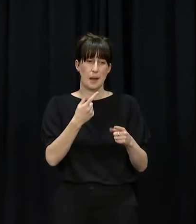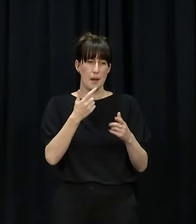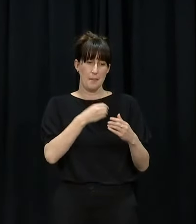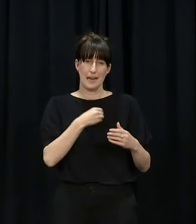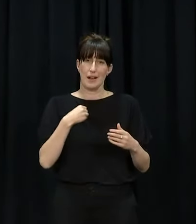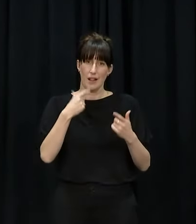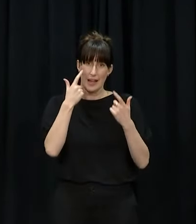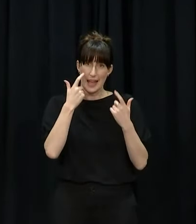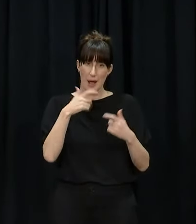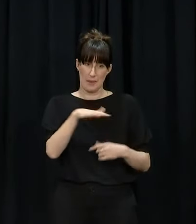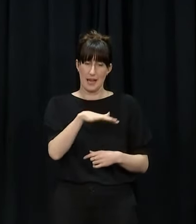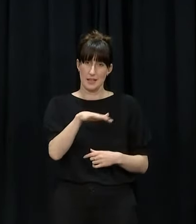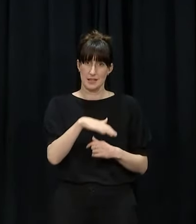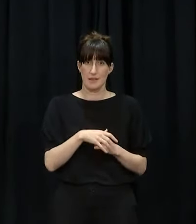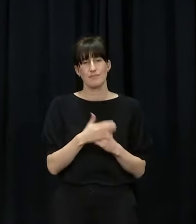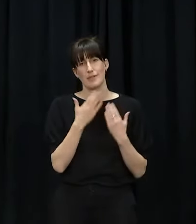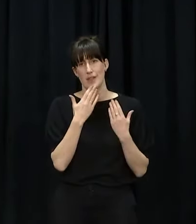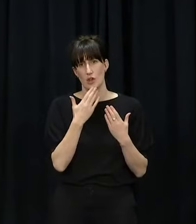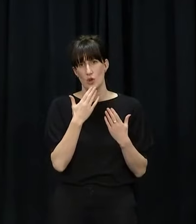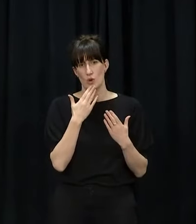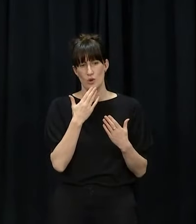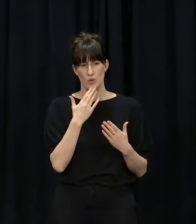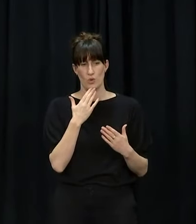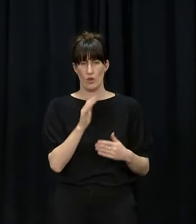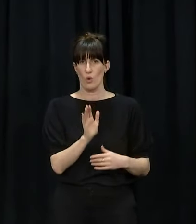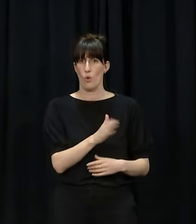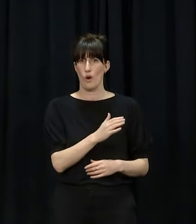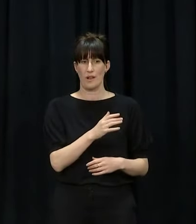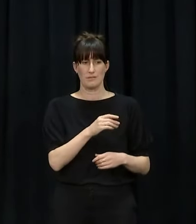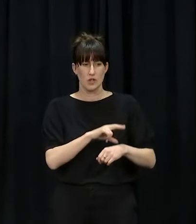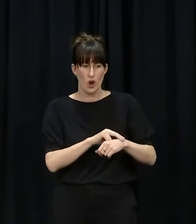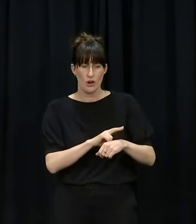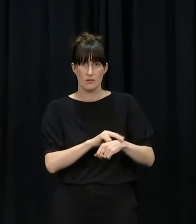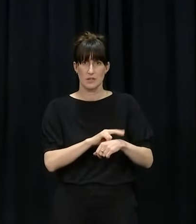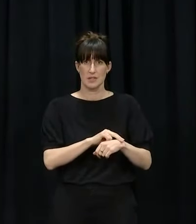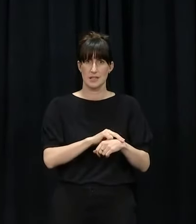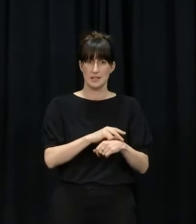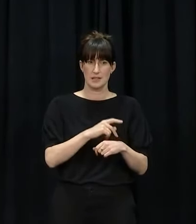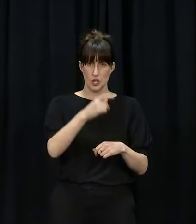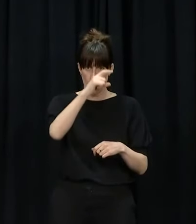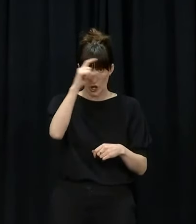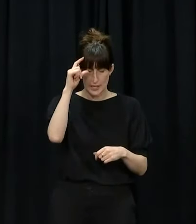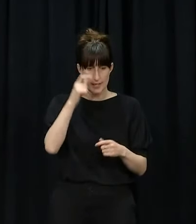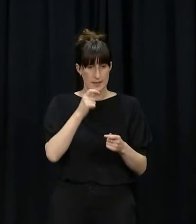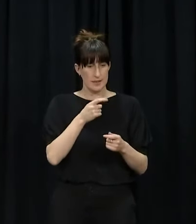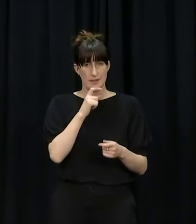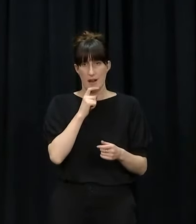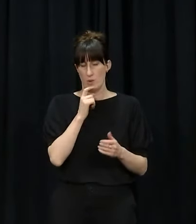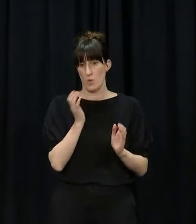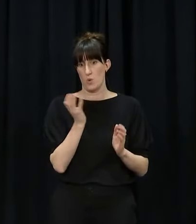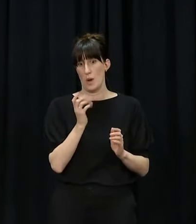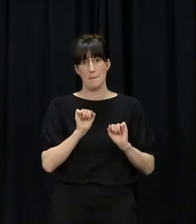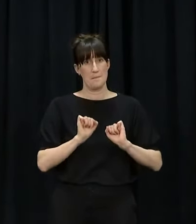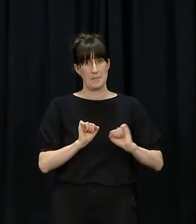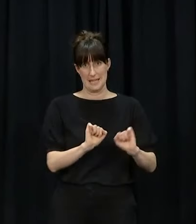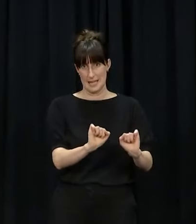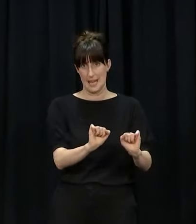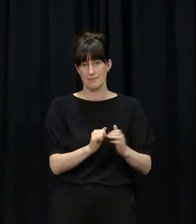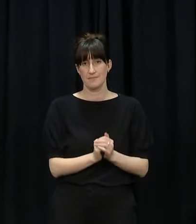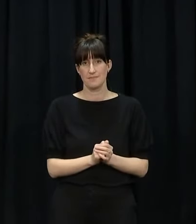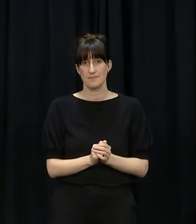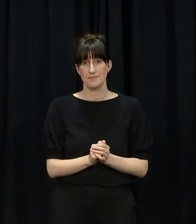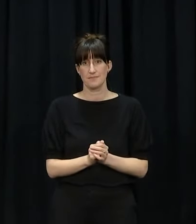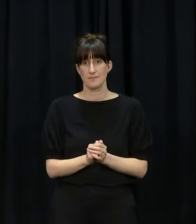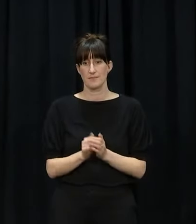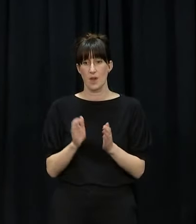those settings who have really been very busy over this last day, their busiest day ever. Nearly 3,000 swabs